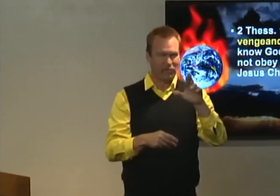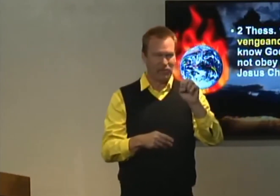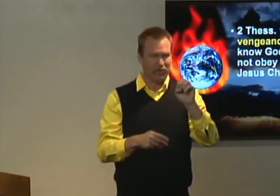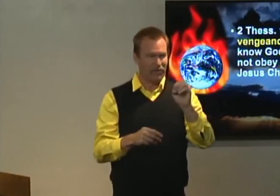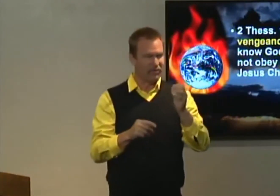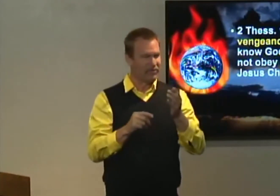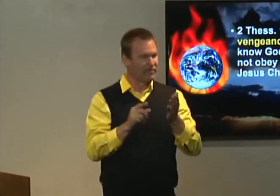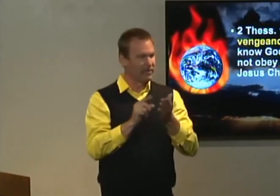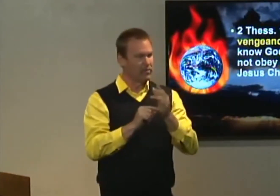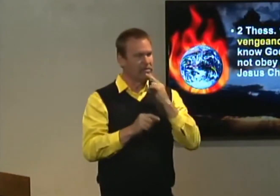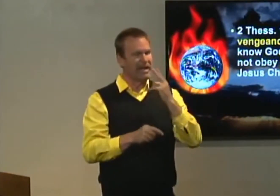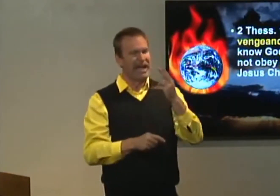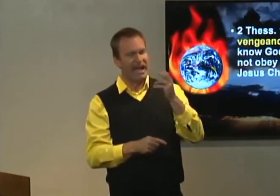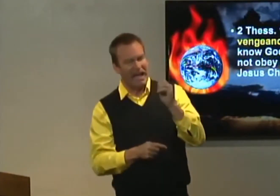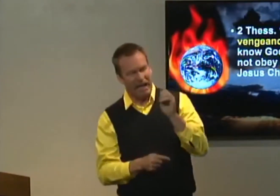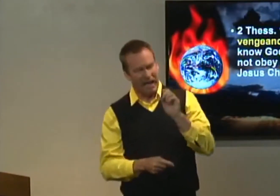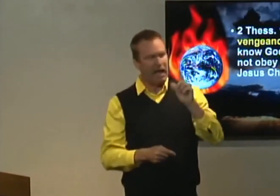was the headline in the Sec B.